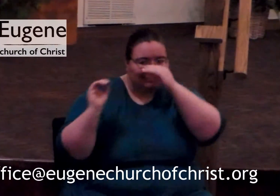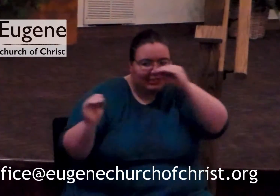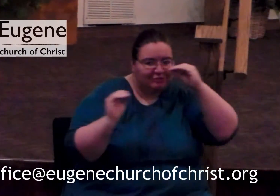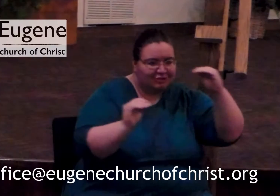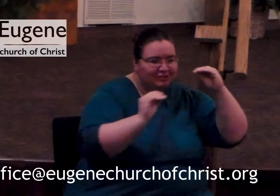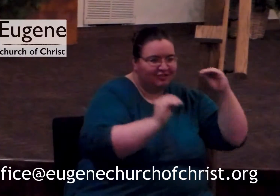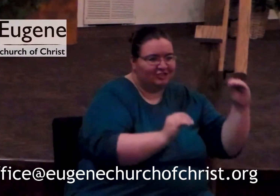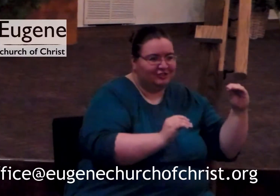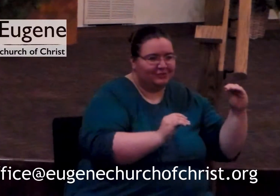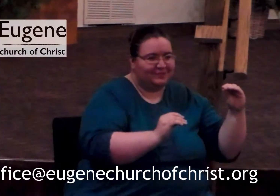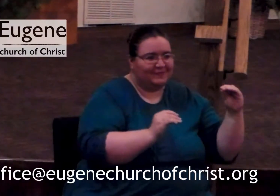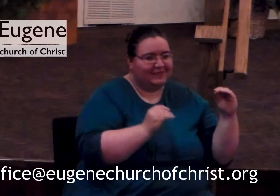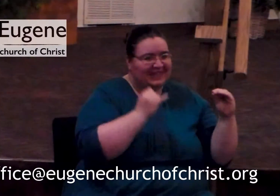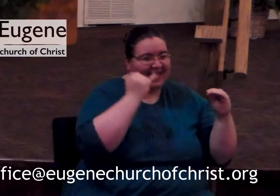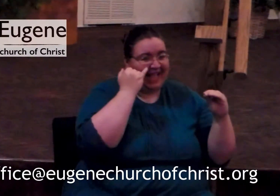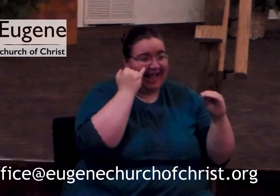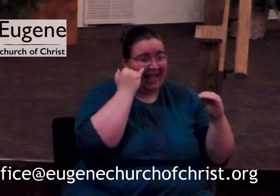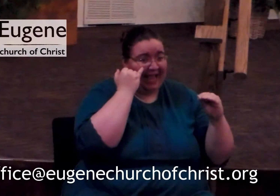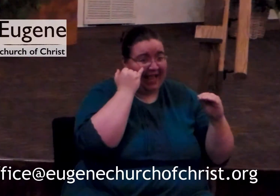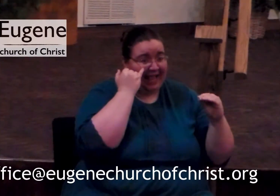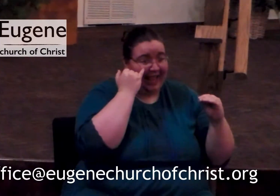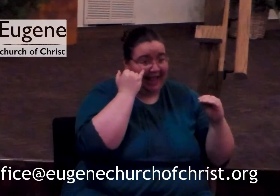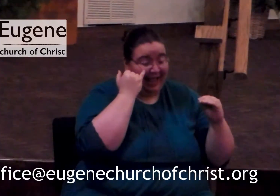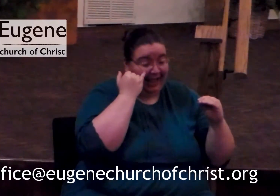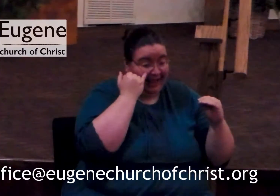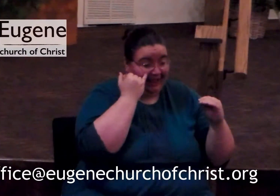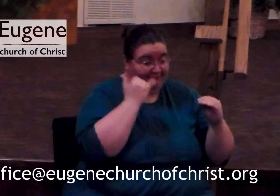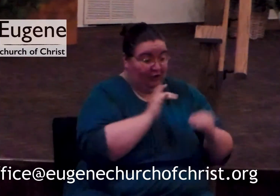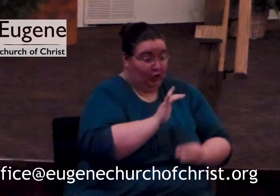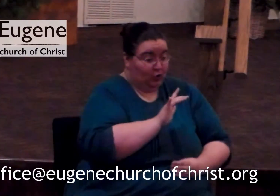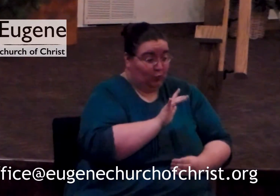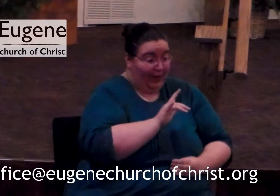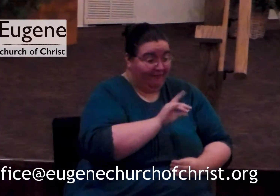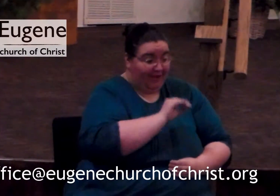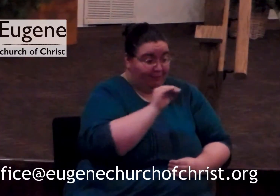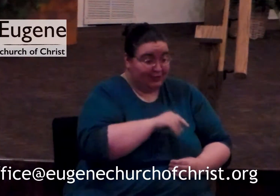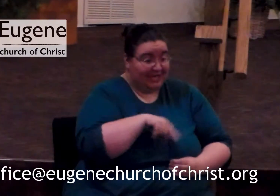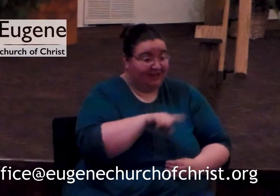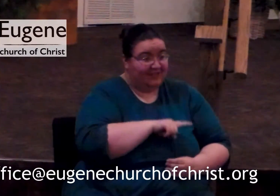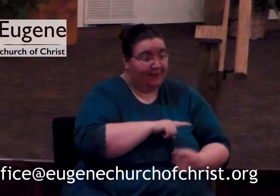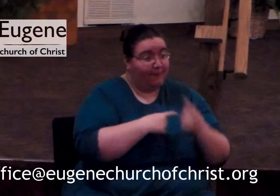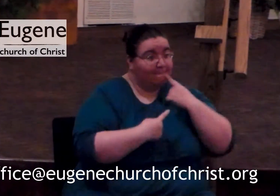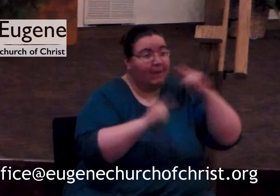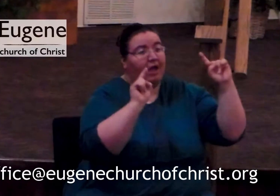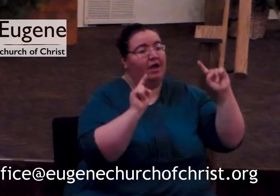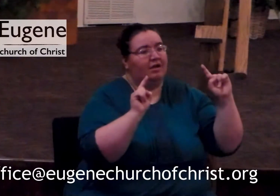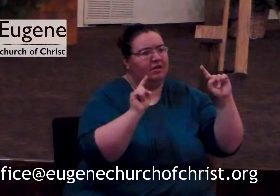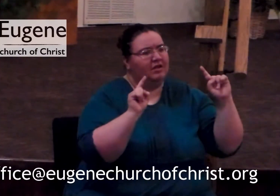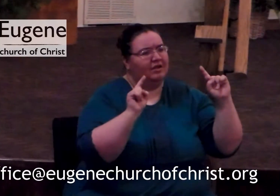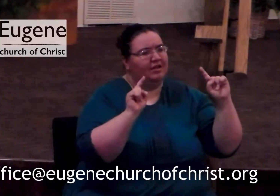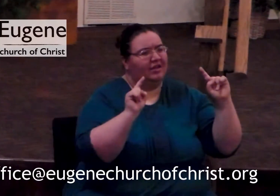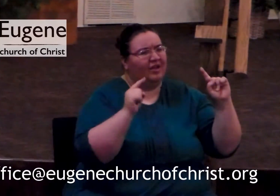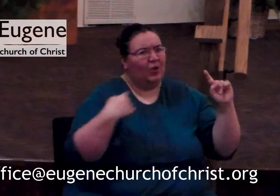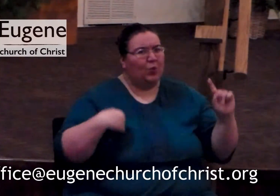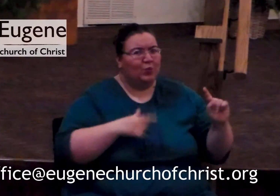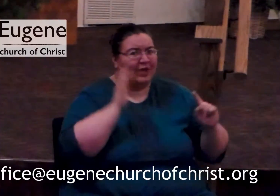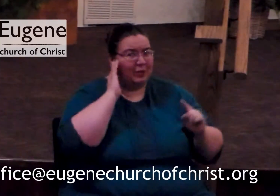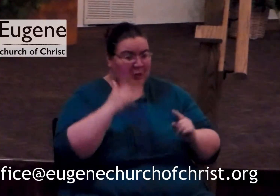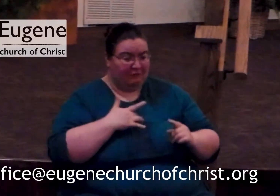lot of us would feel like that was a giant step in a good direction. Because we don't feel like we're having 25% right now. And because